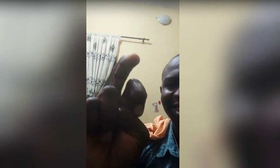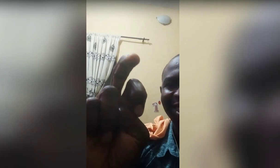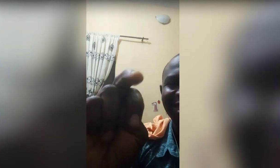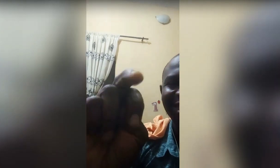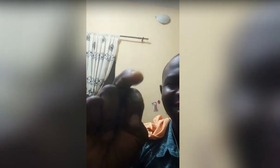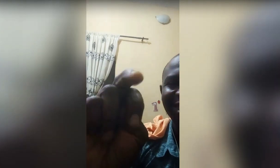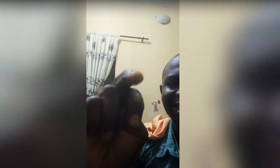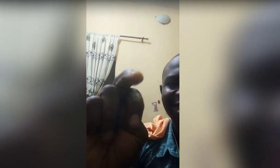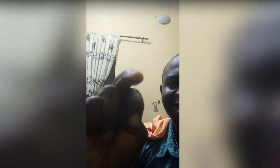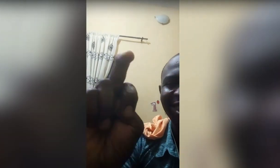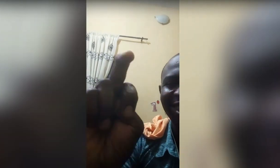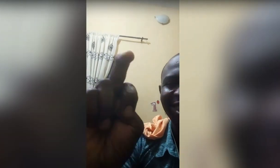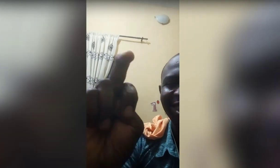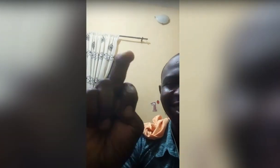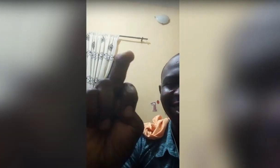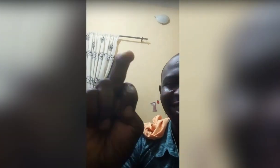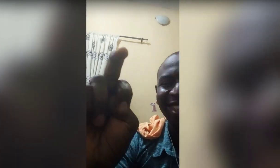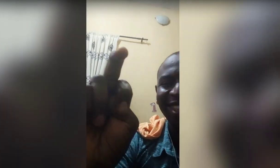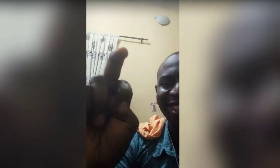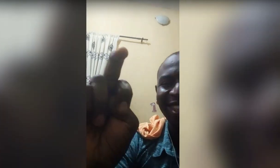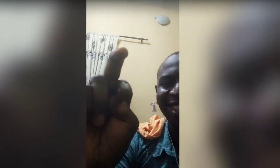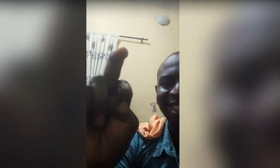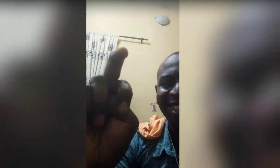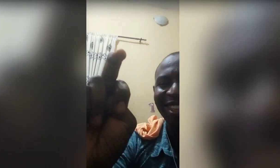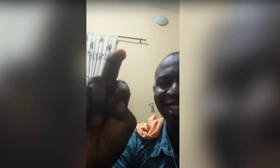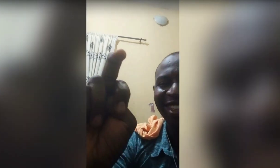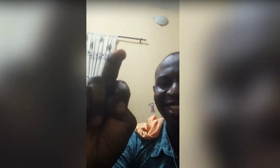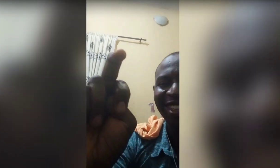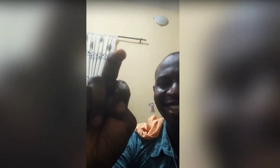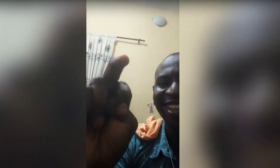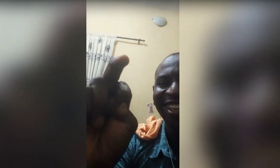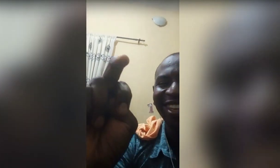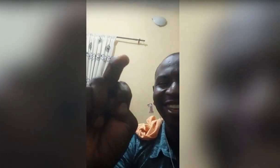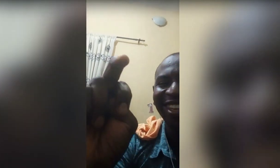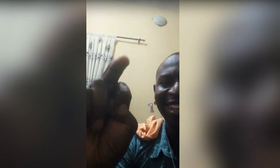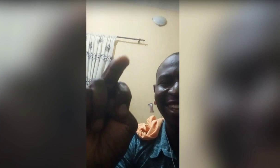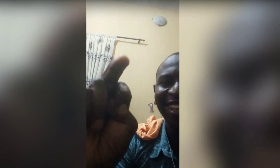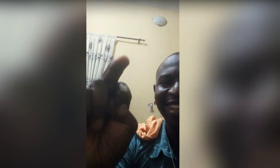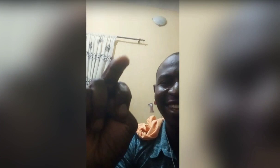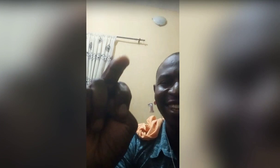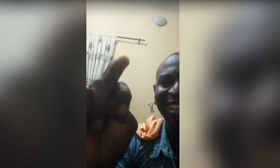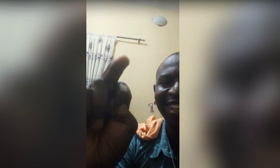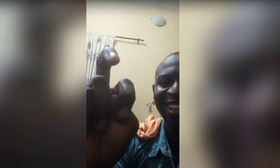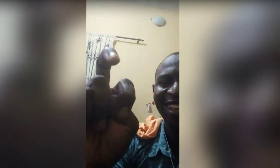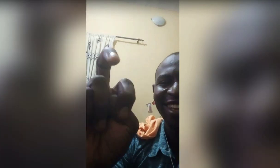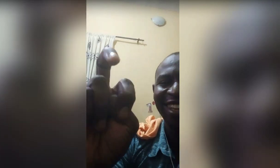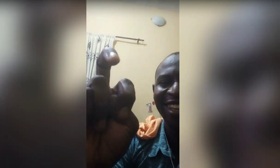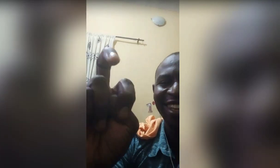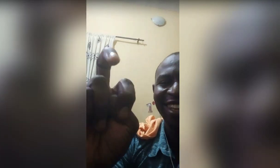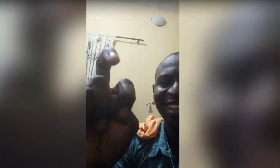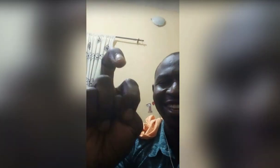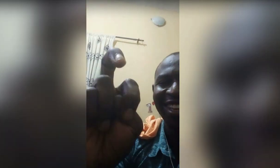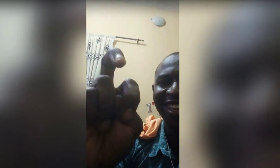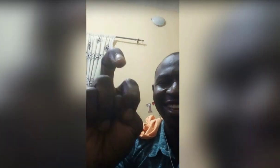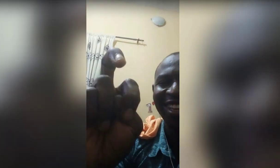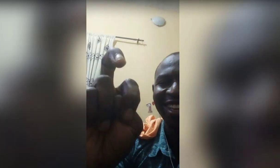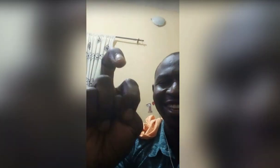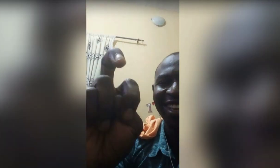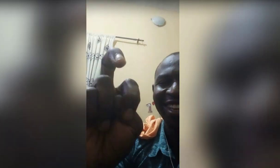Shay, you're actually supposed to do that with your index finger, not your middle finger. It looks like a scorpion tail from my